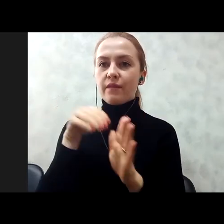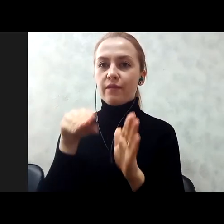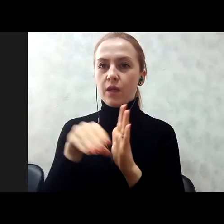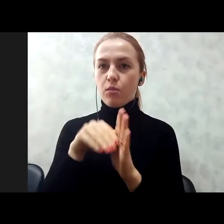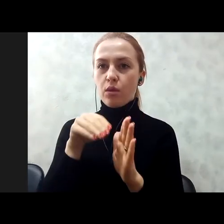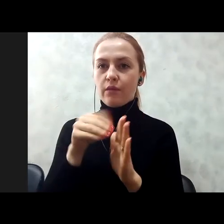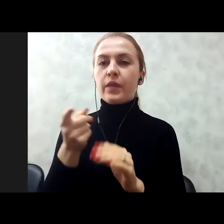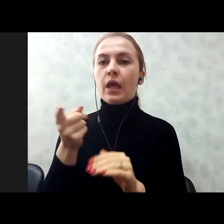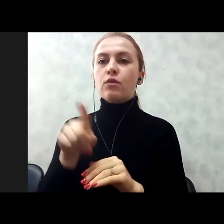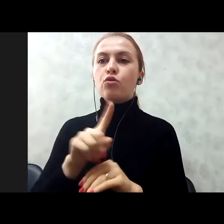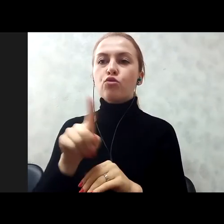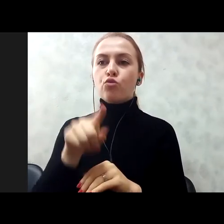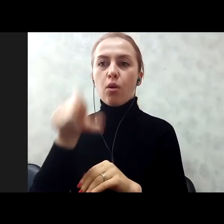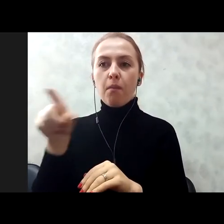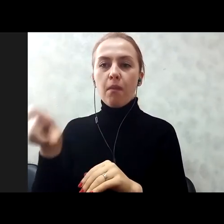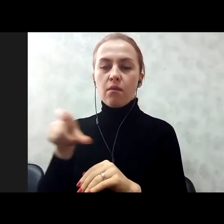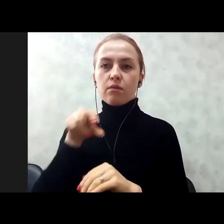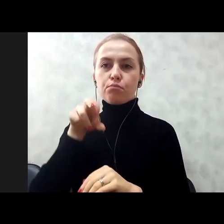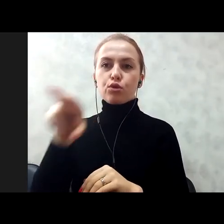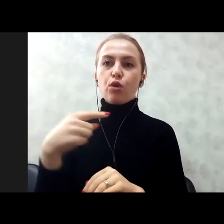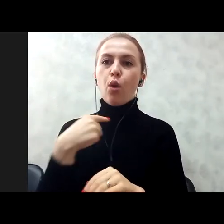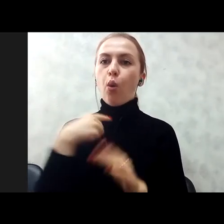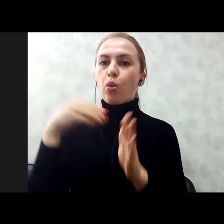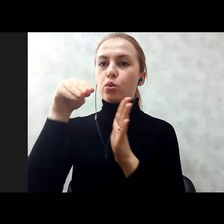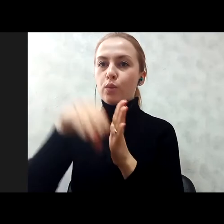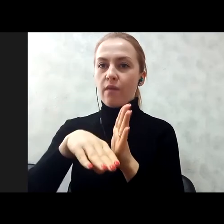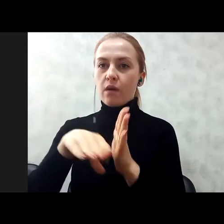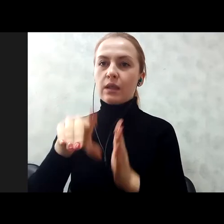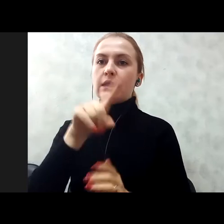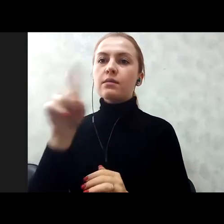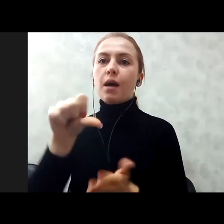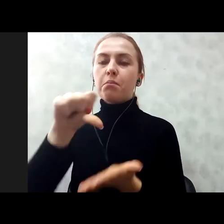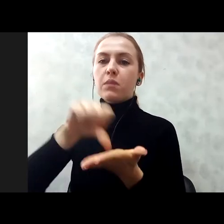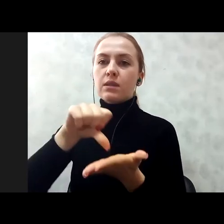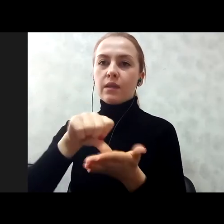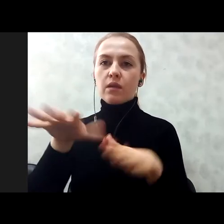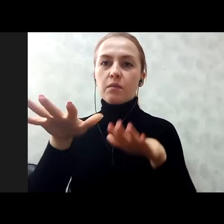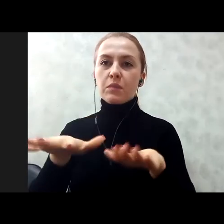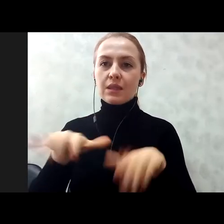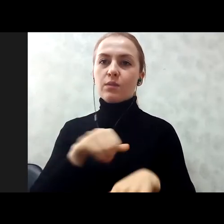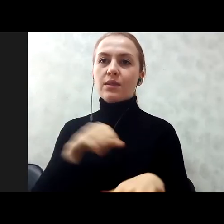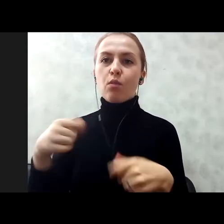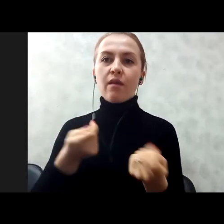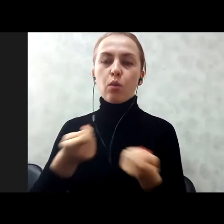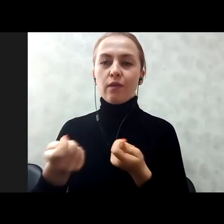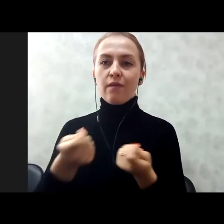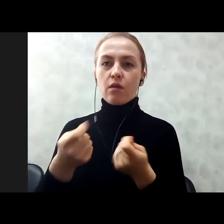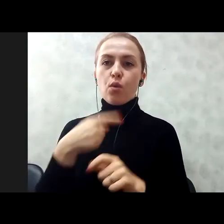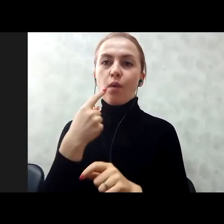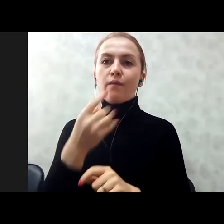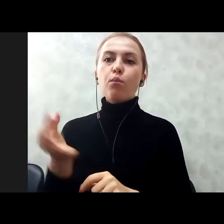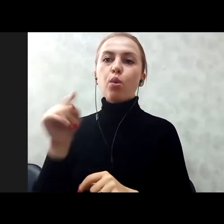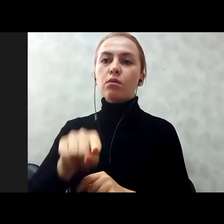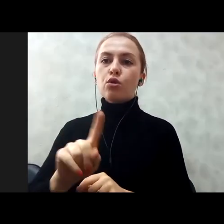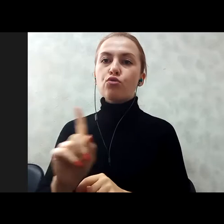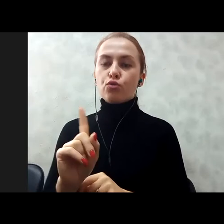we've had before that many discussions about such councils. However, the citizens went to